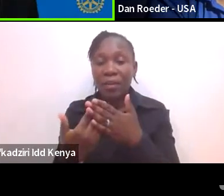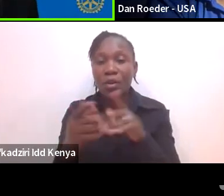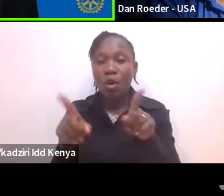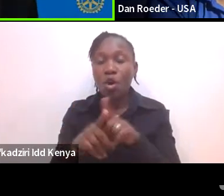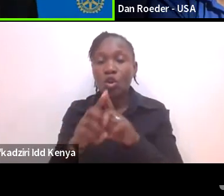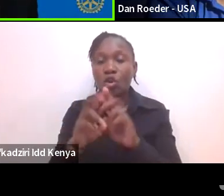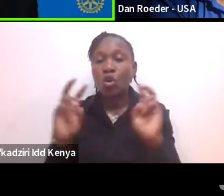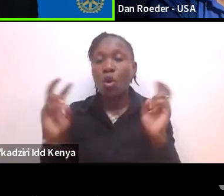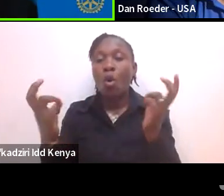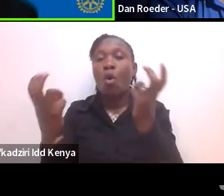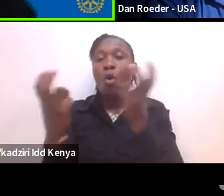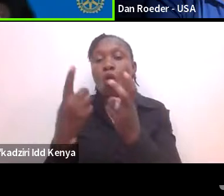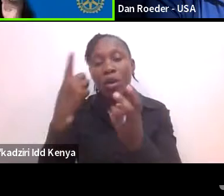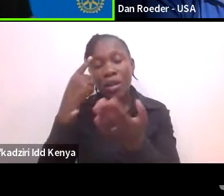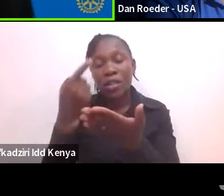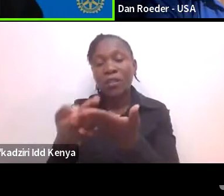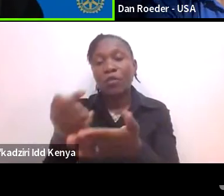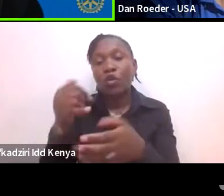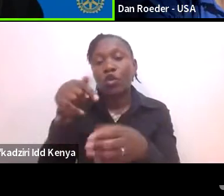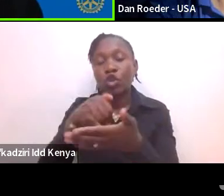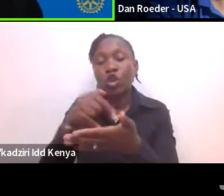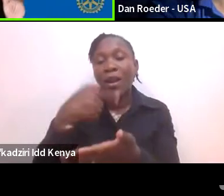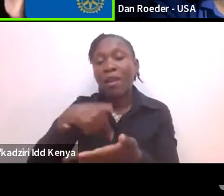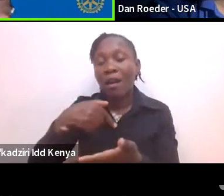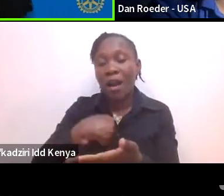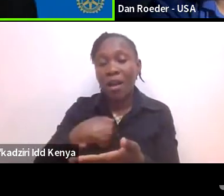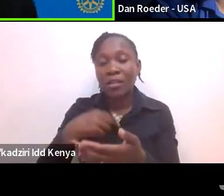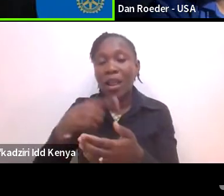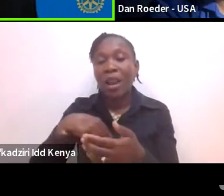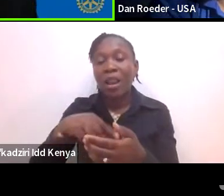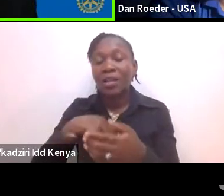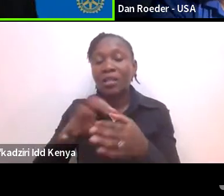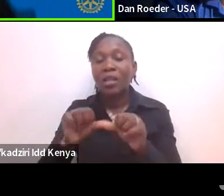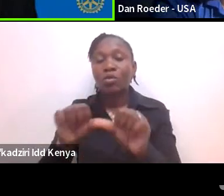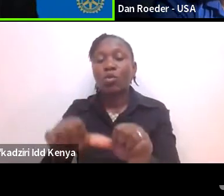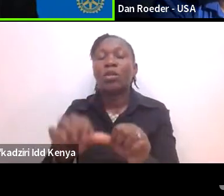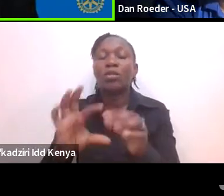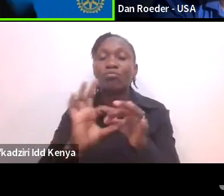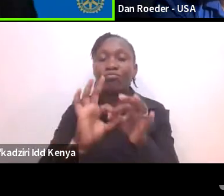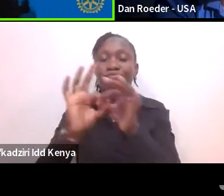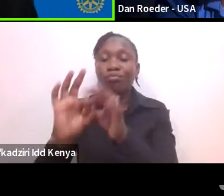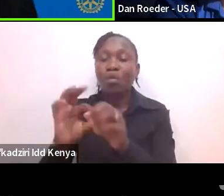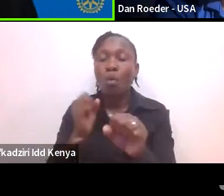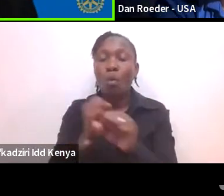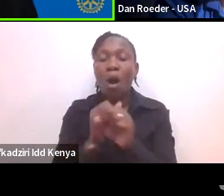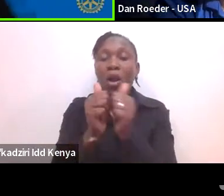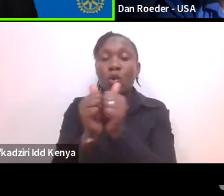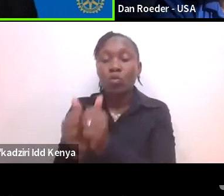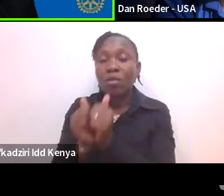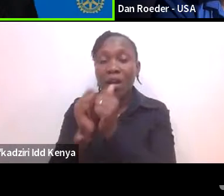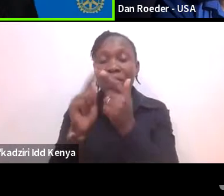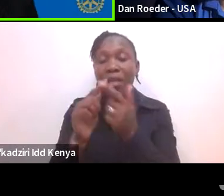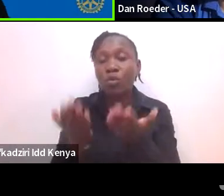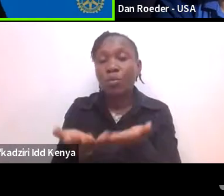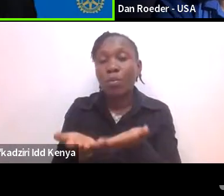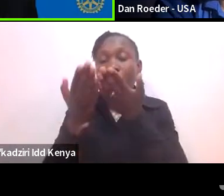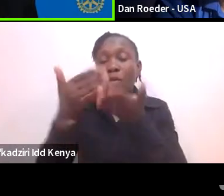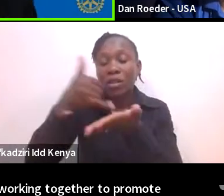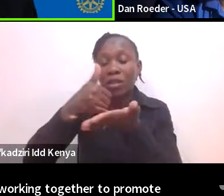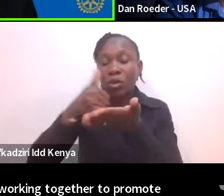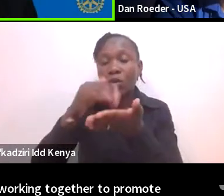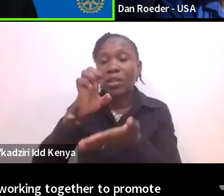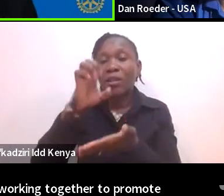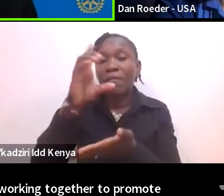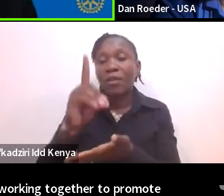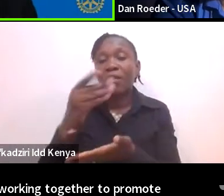joining this important conversation. Let's stay connected. Let's keep working together to promote inclusive education. Thank you so much,